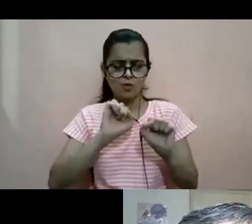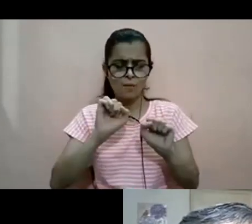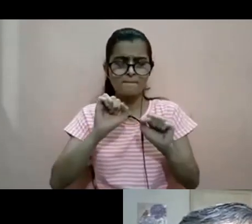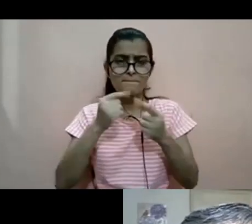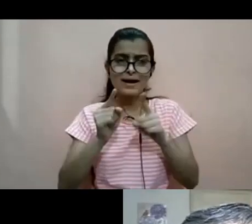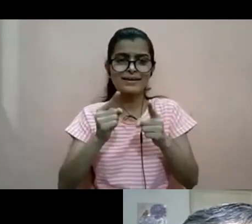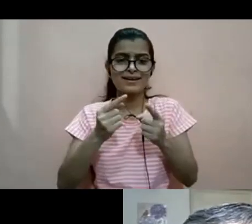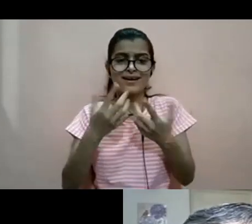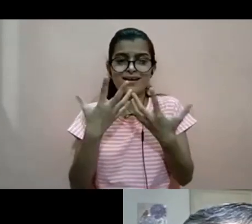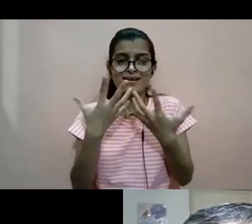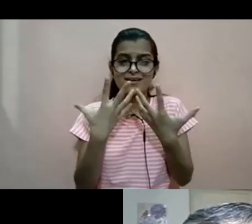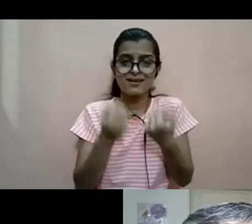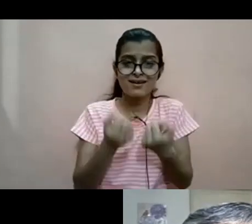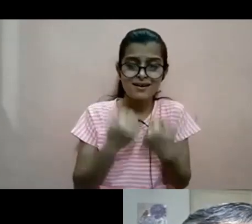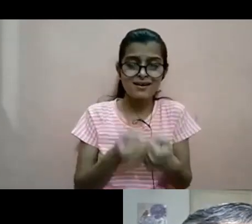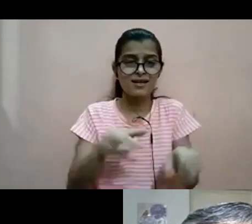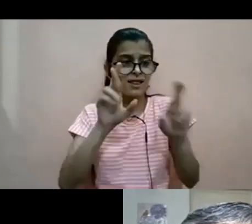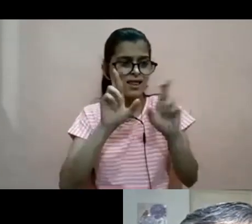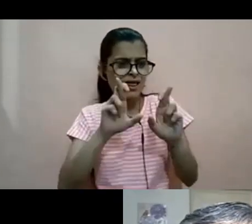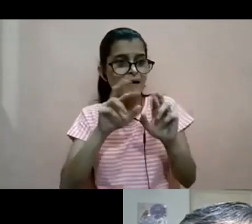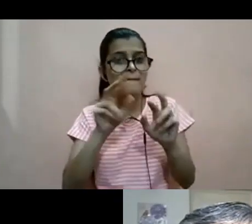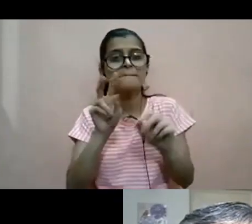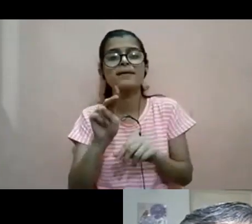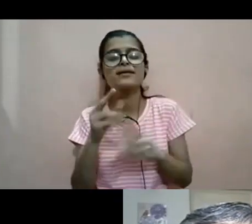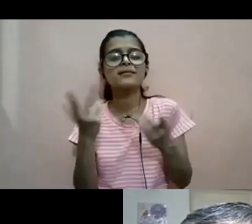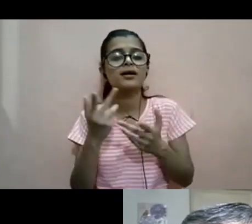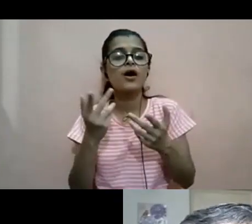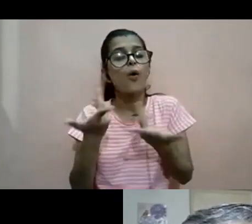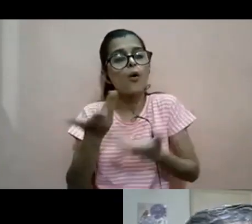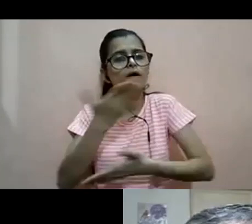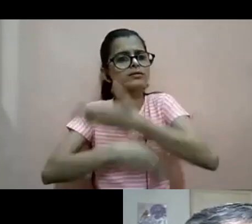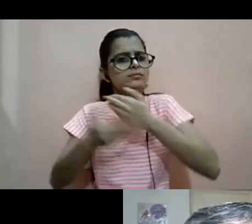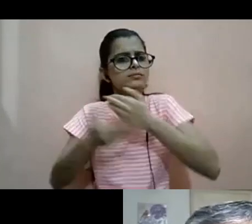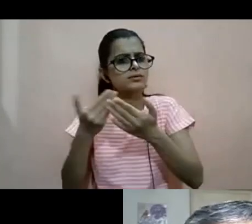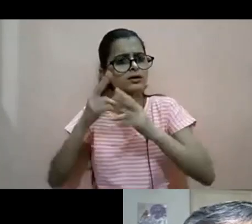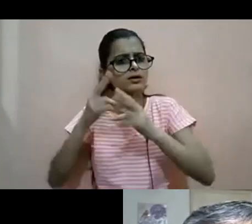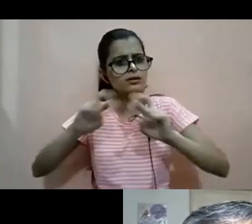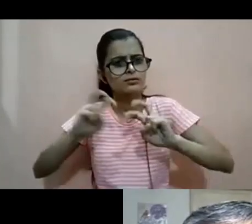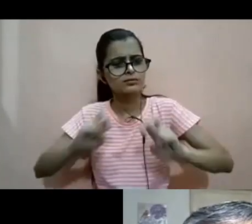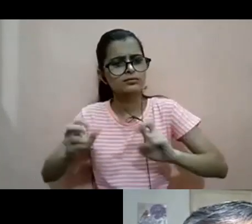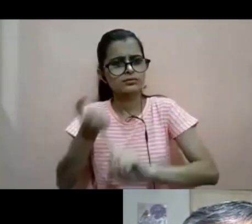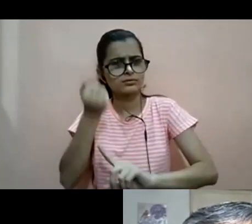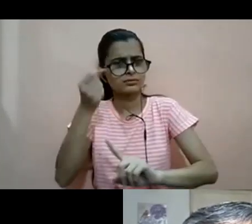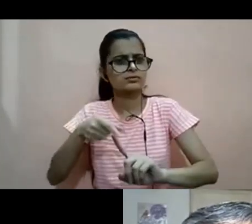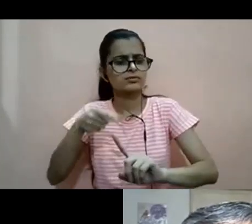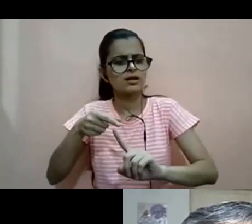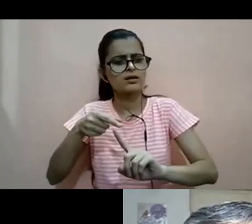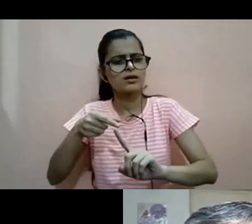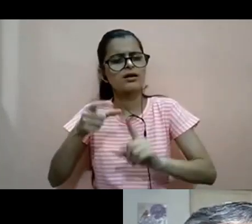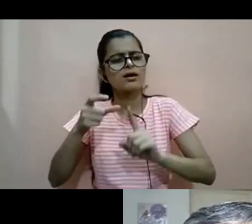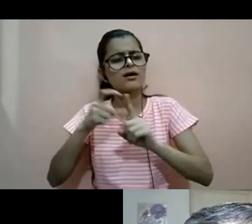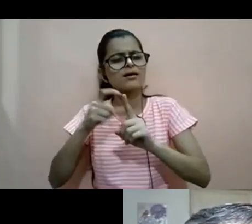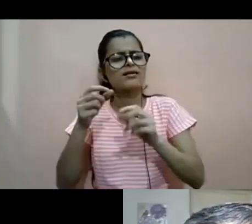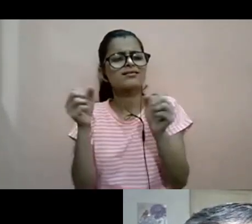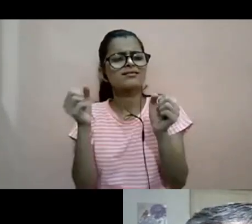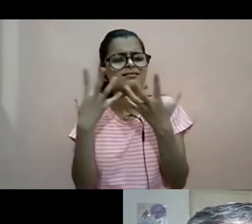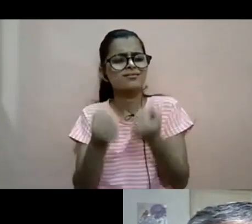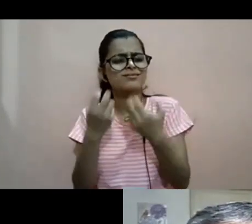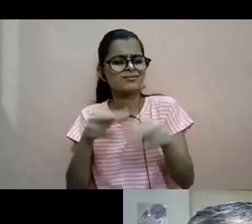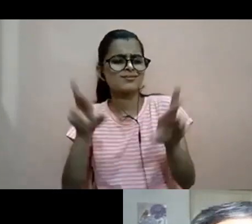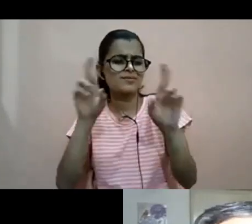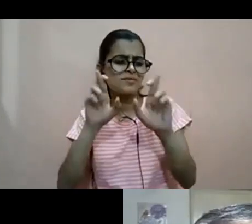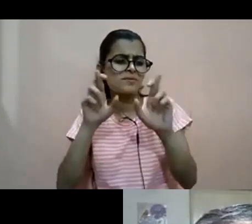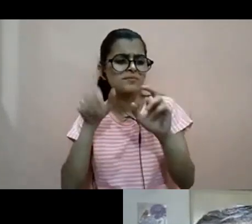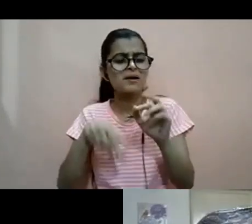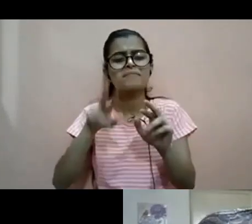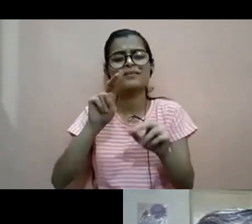And what does it mean in terms of research in disability studies? Extremely interesting question to ask. And we're all looking forward